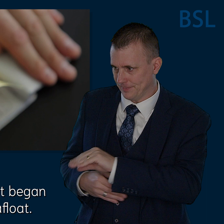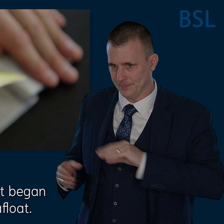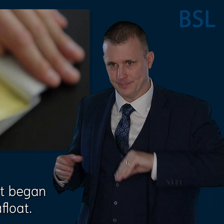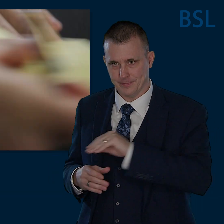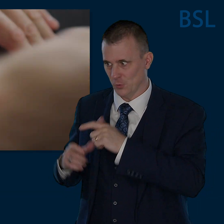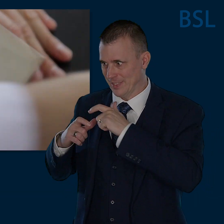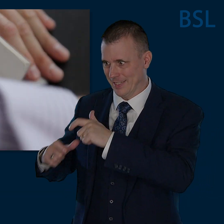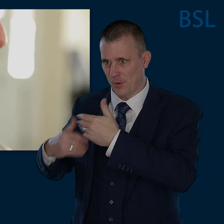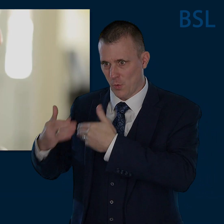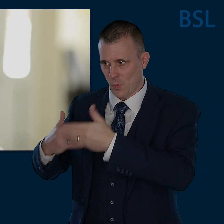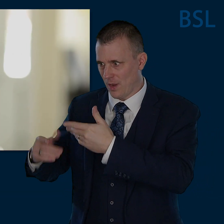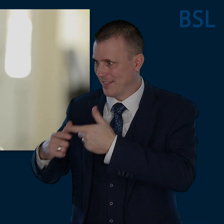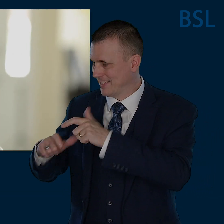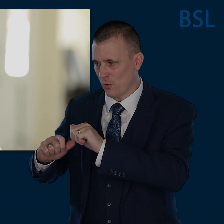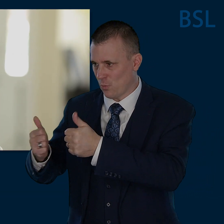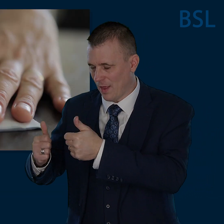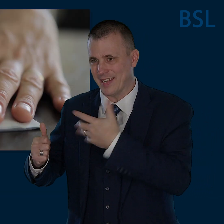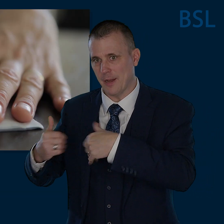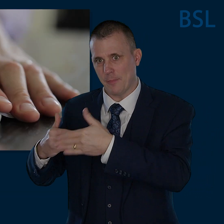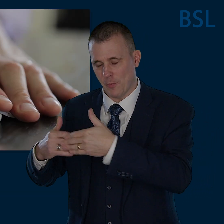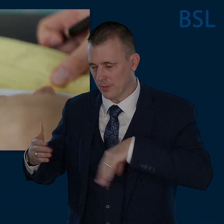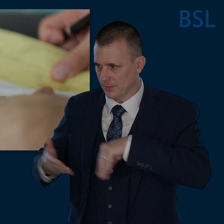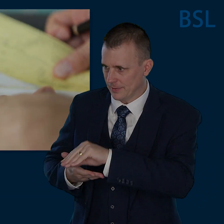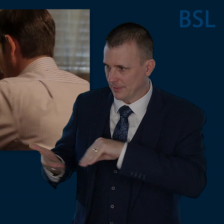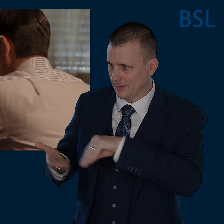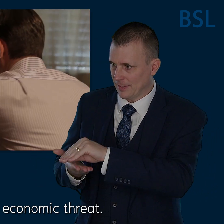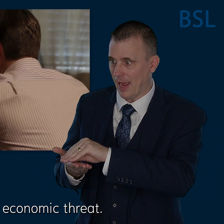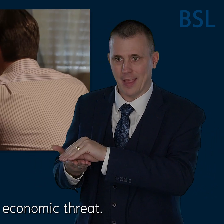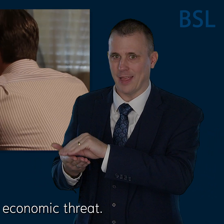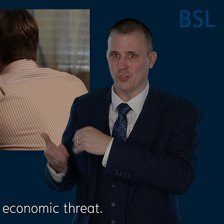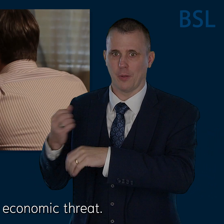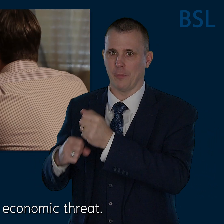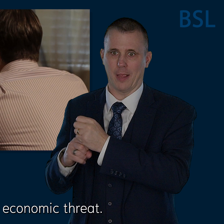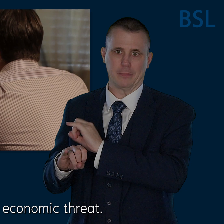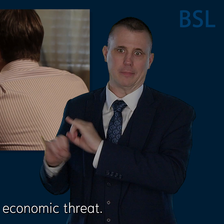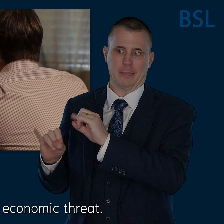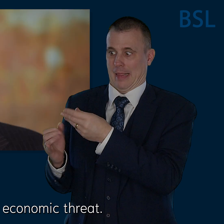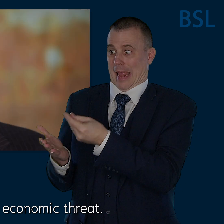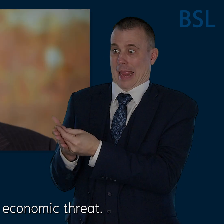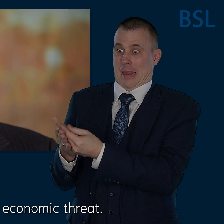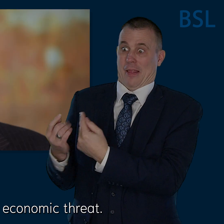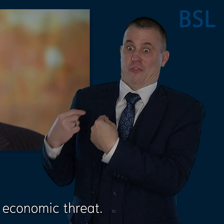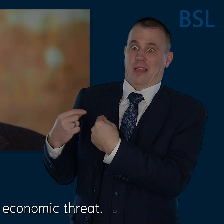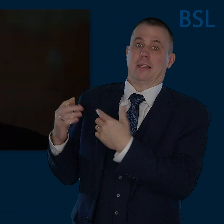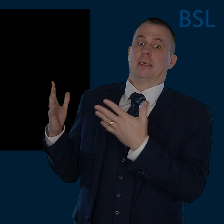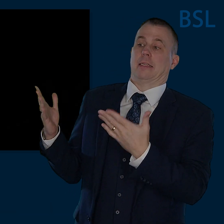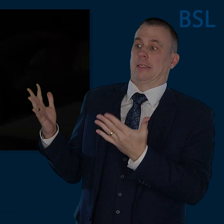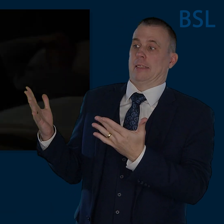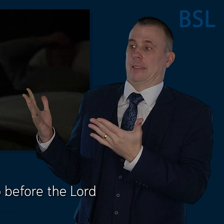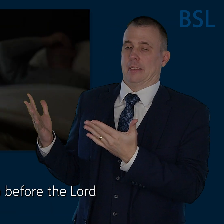to stay afloat. It still didn't do well, and then more was required, and it became a terrible economic threat.